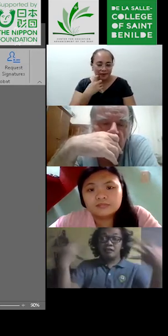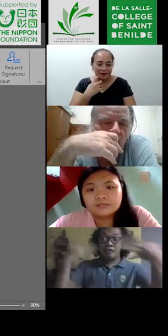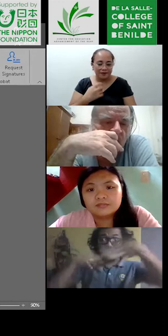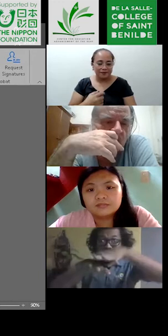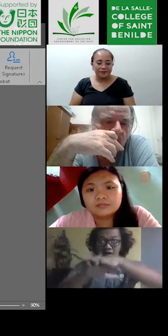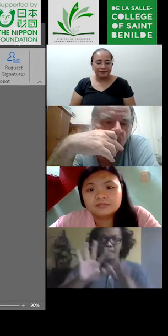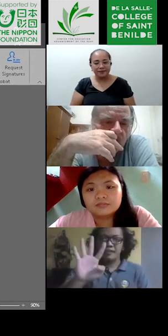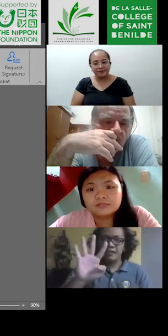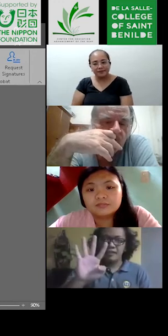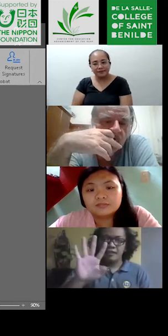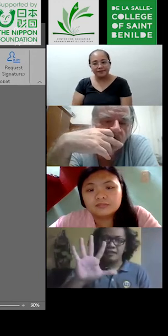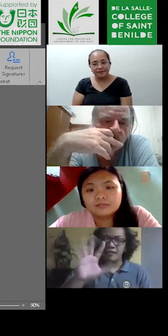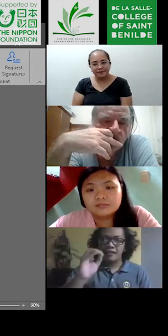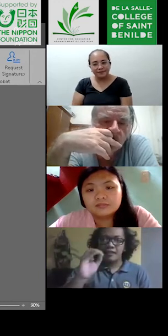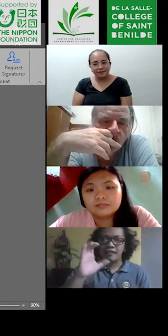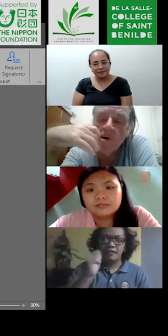yesterday.